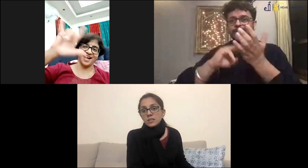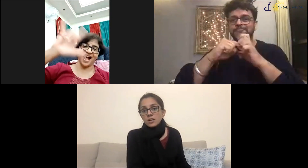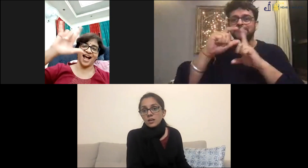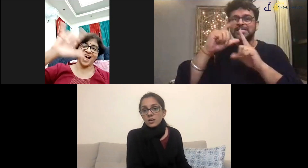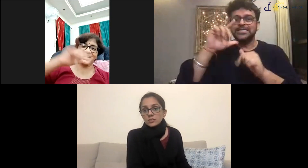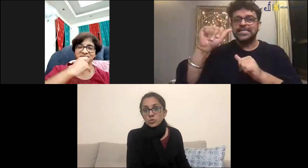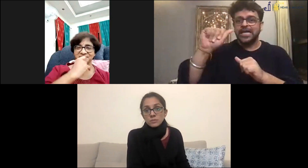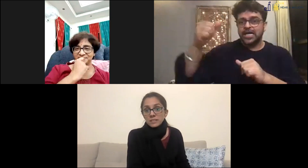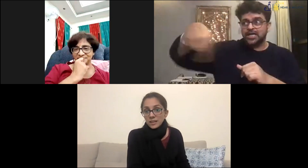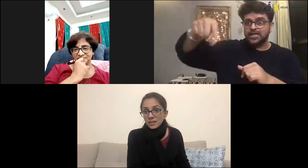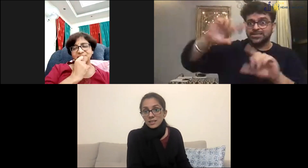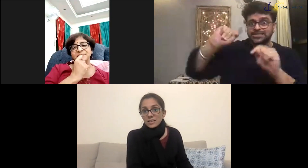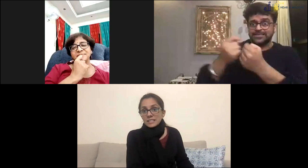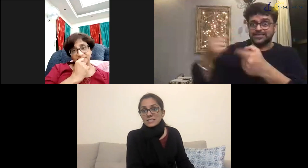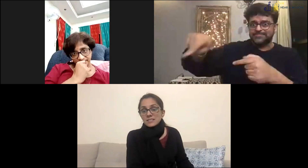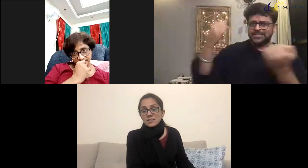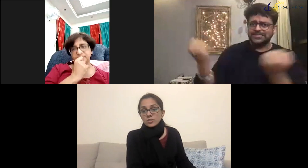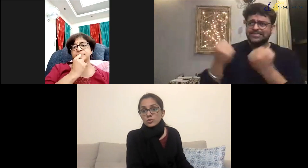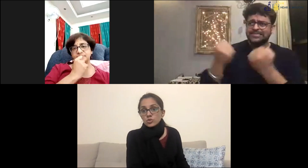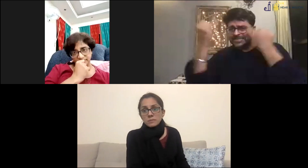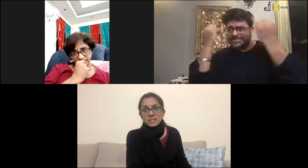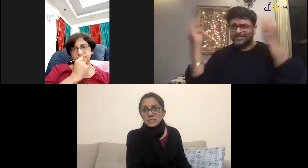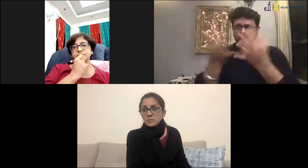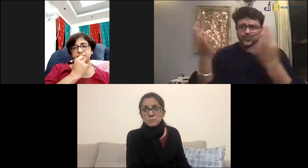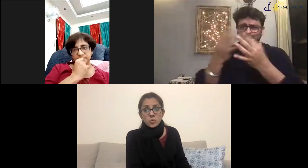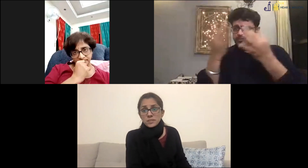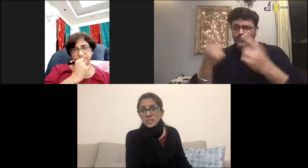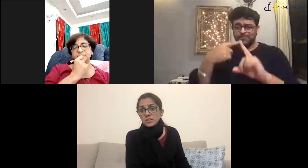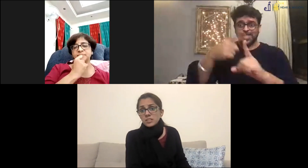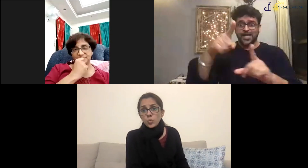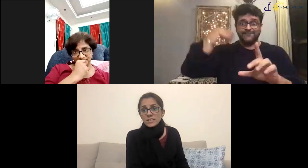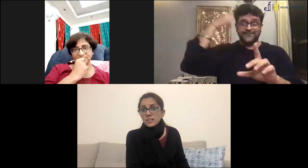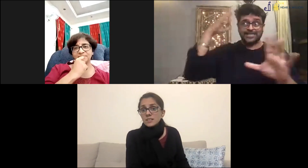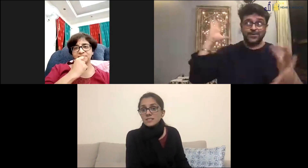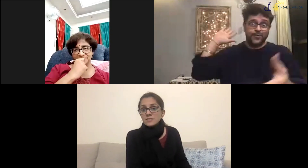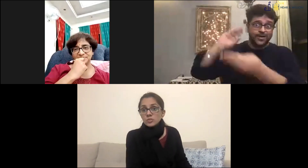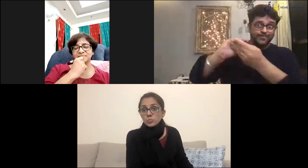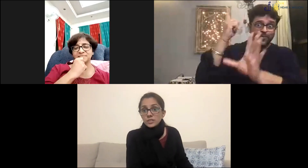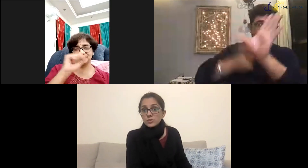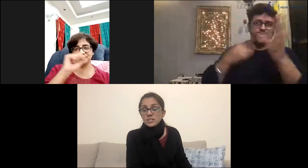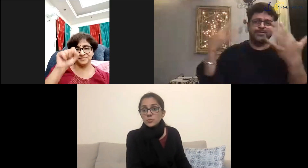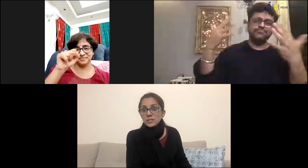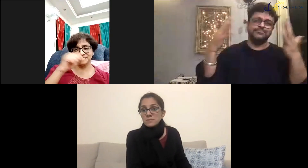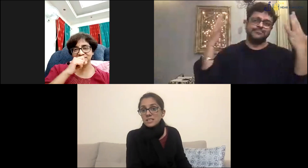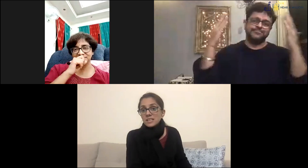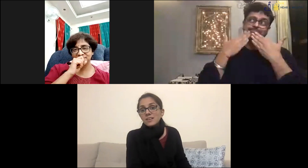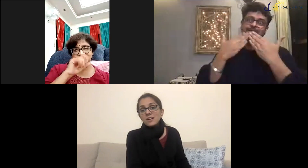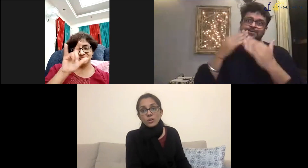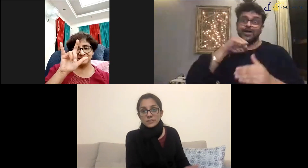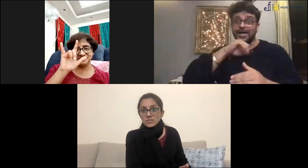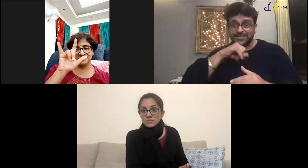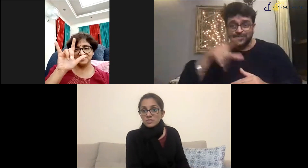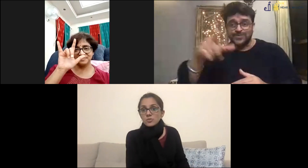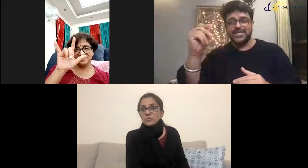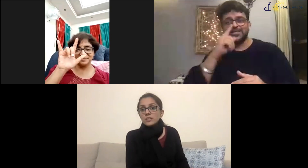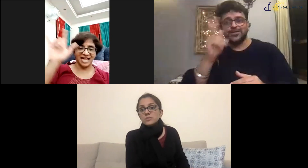especially social media is, the social media team keeps working with the new ideas, and, the videos that you keep seeing, all